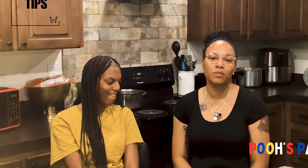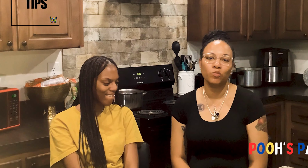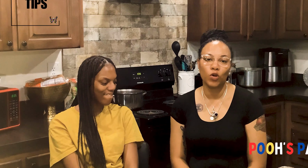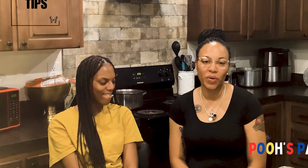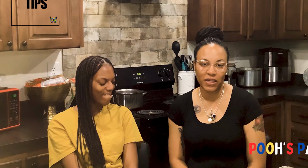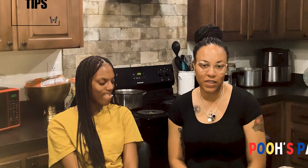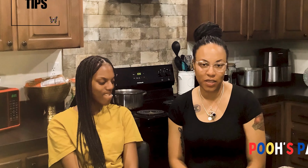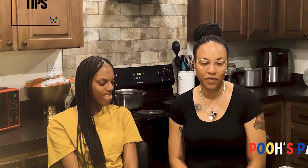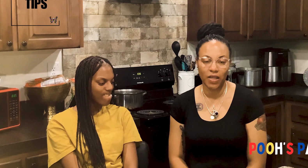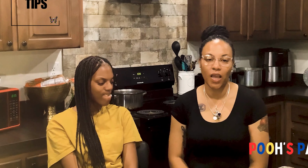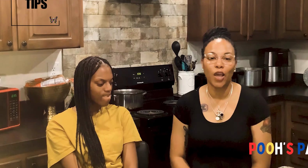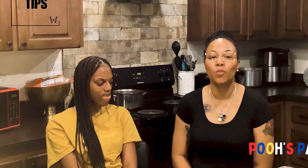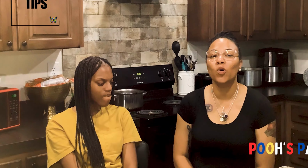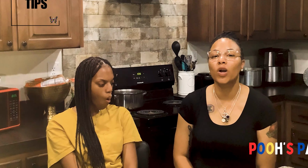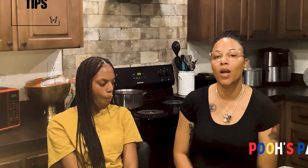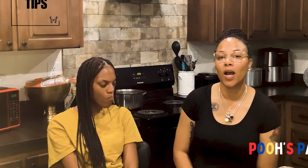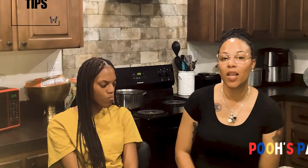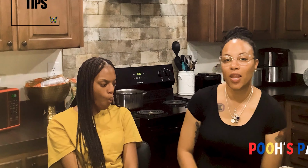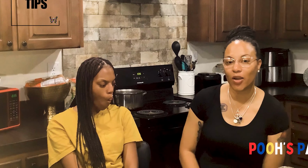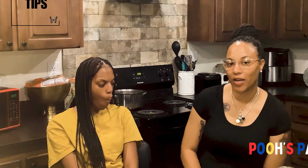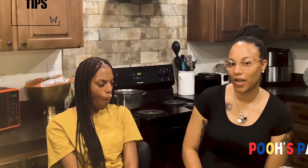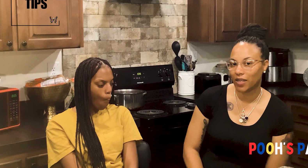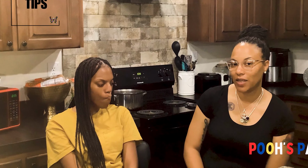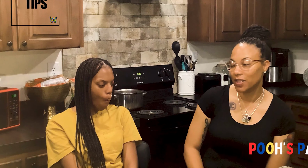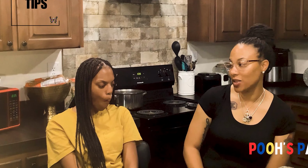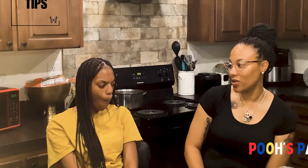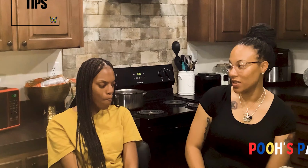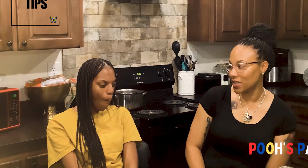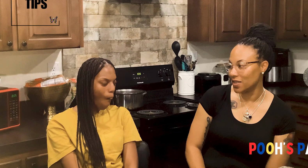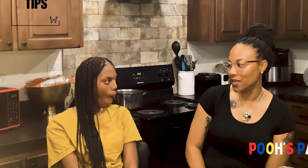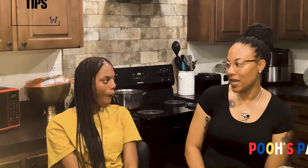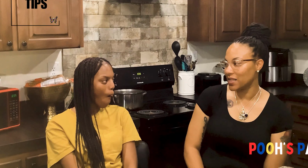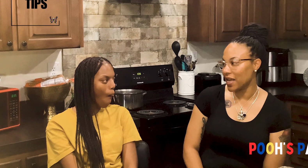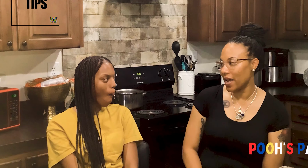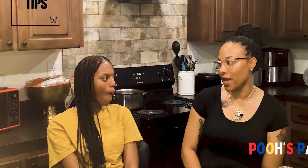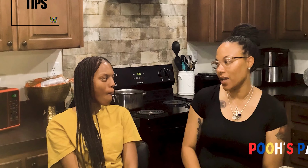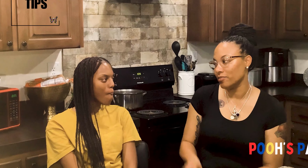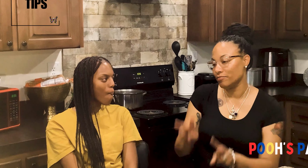more positivity, and more learning. So until next time,